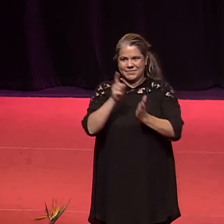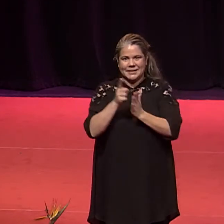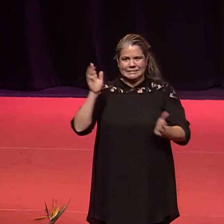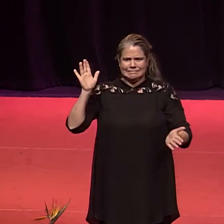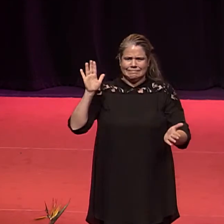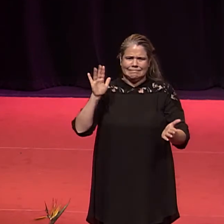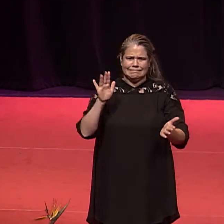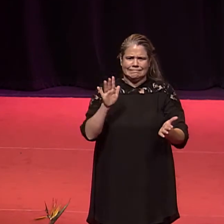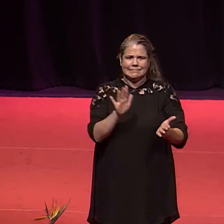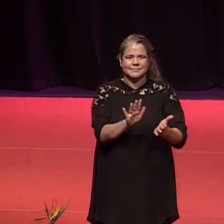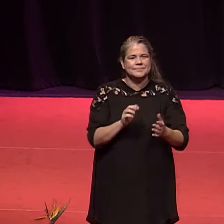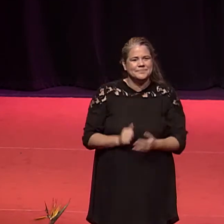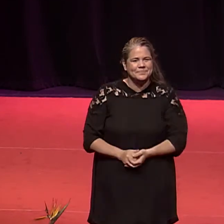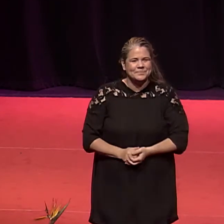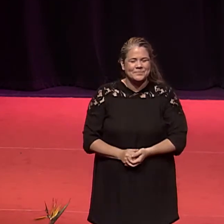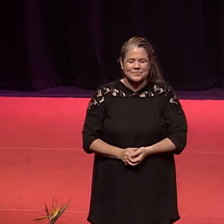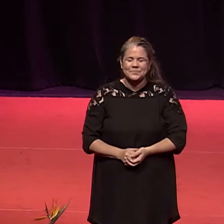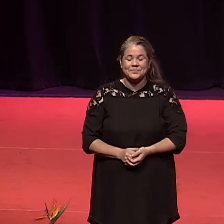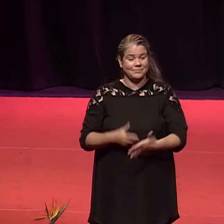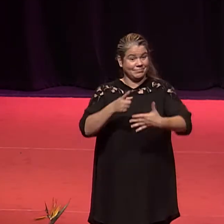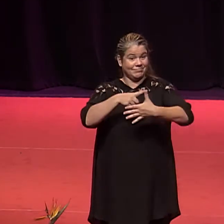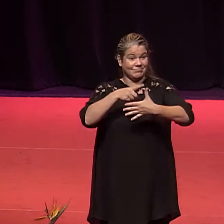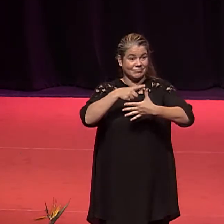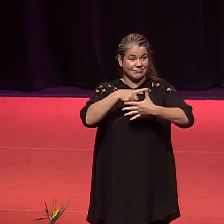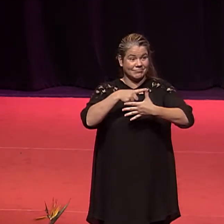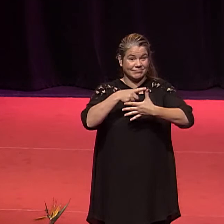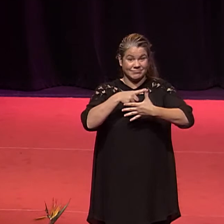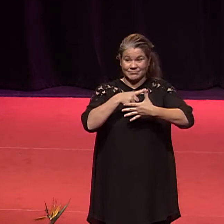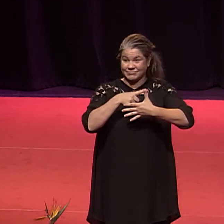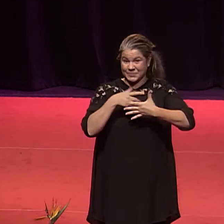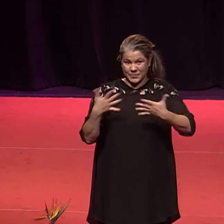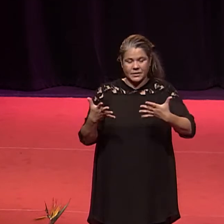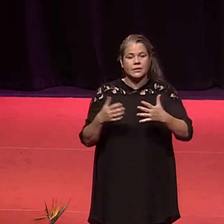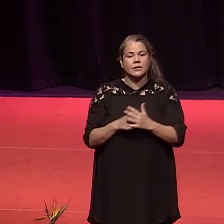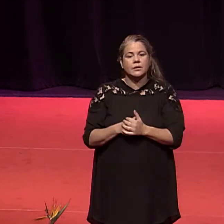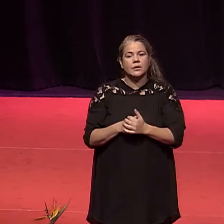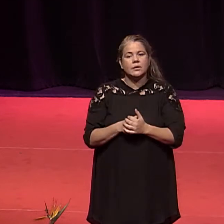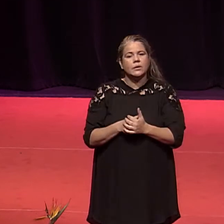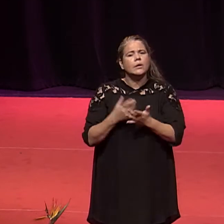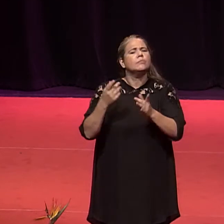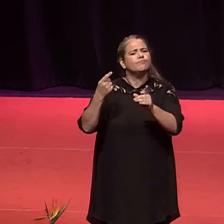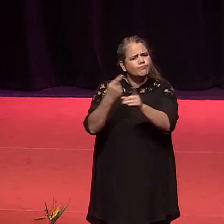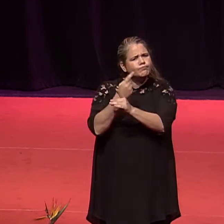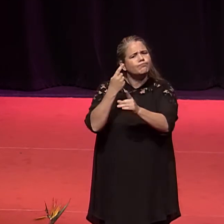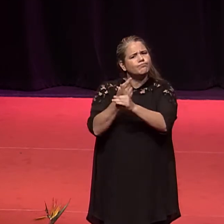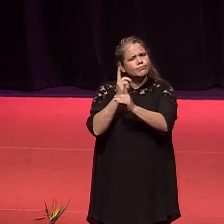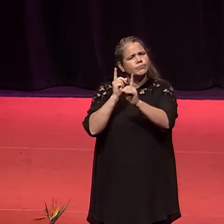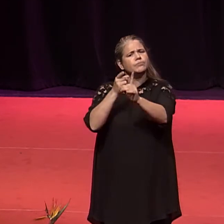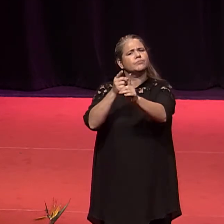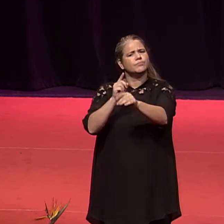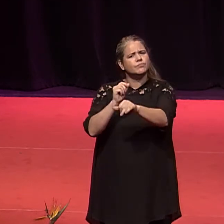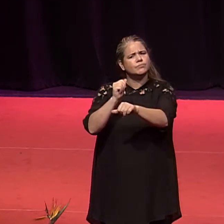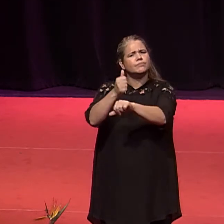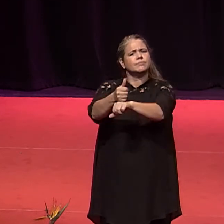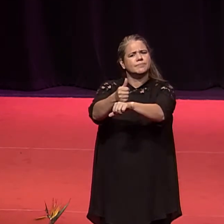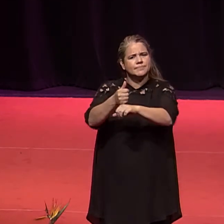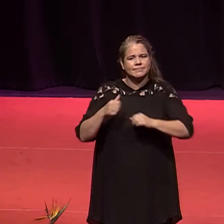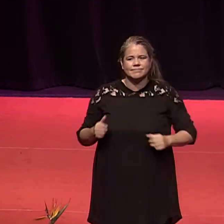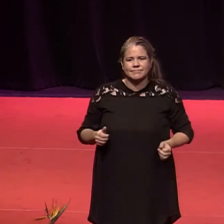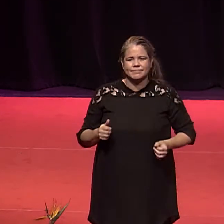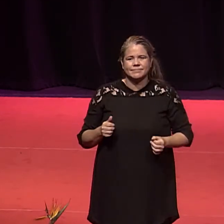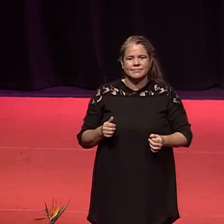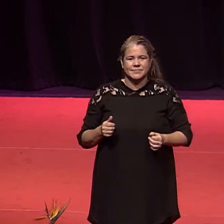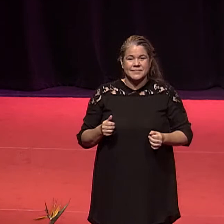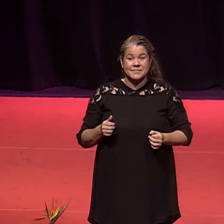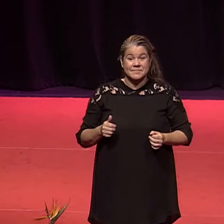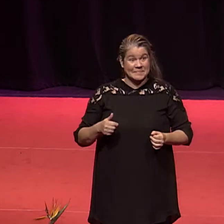get right to it. Piece of advice number 1, start with the right set of goals. I started writing out